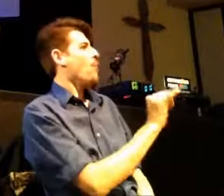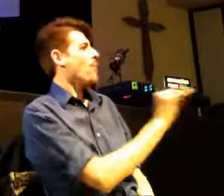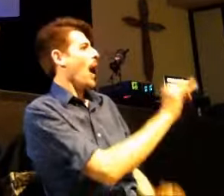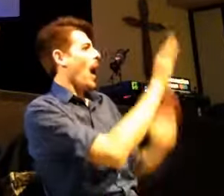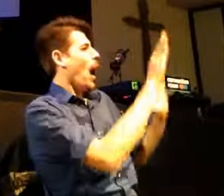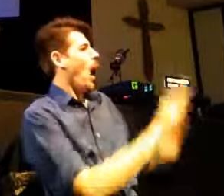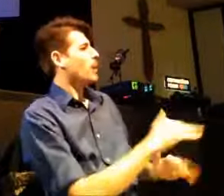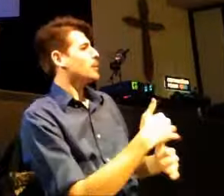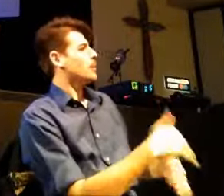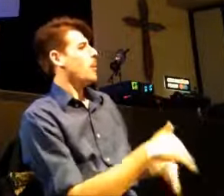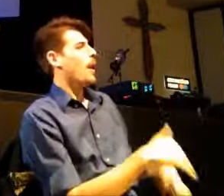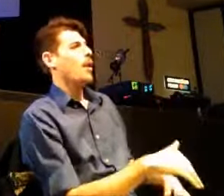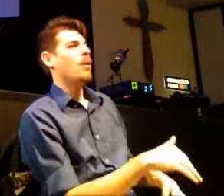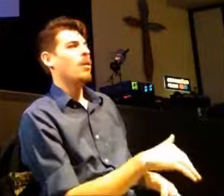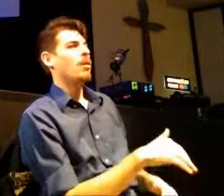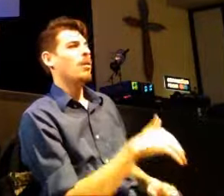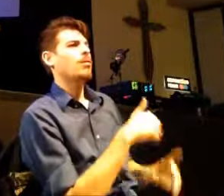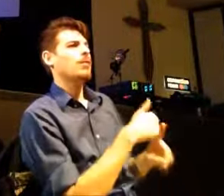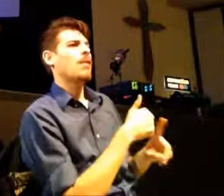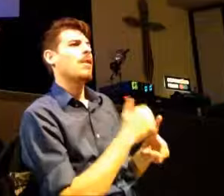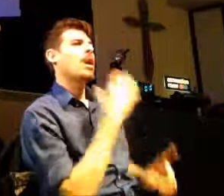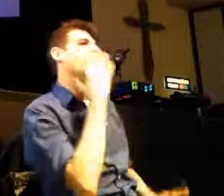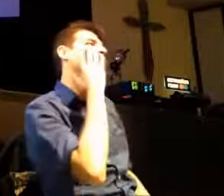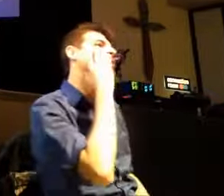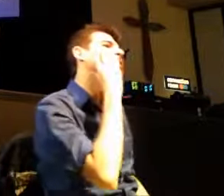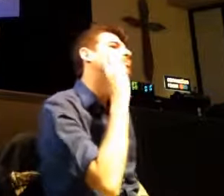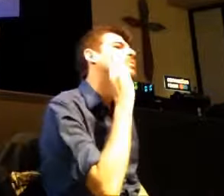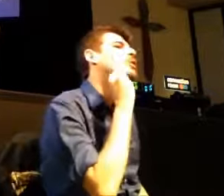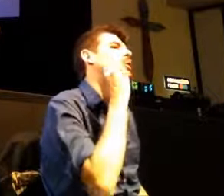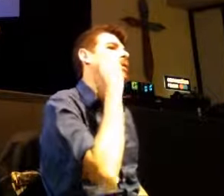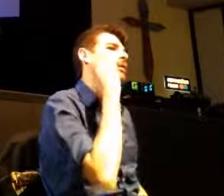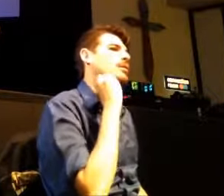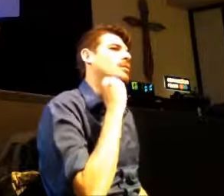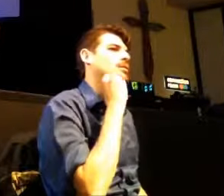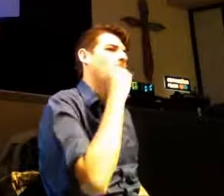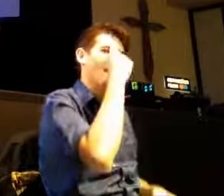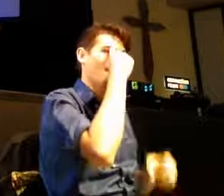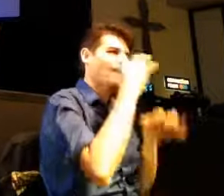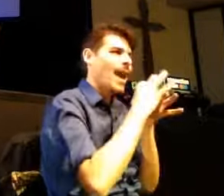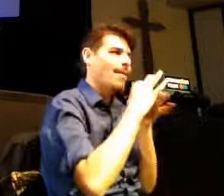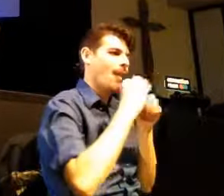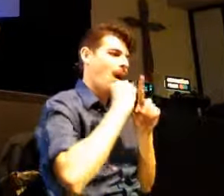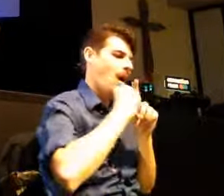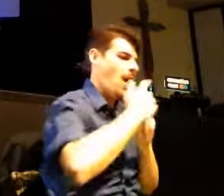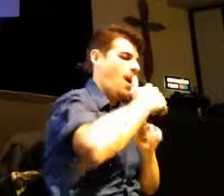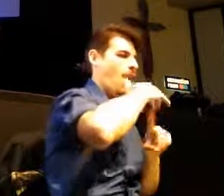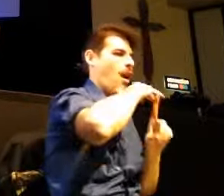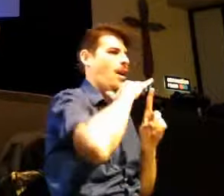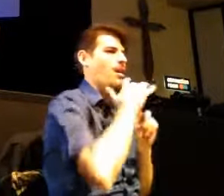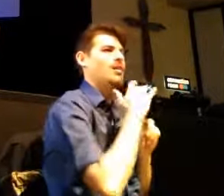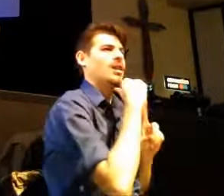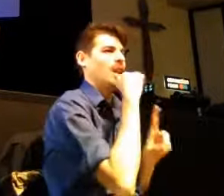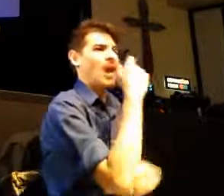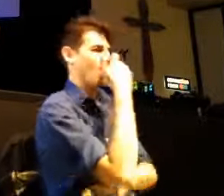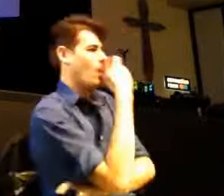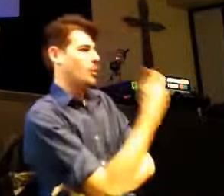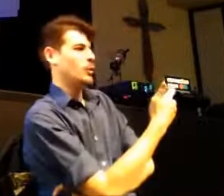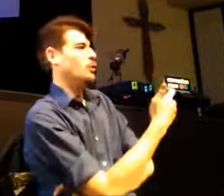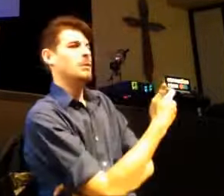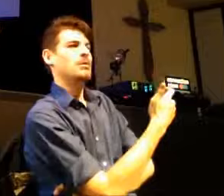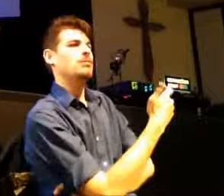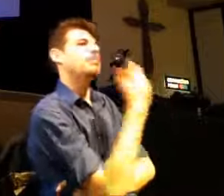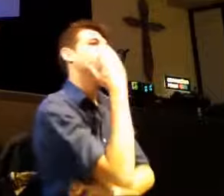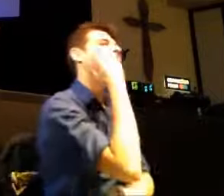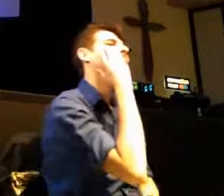be around you. Be the person who lives it. And friends, I'm telling you, there are things that God is calling you to in